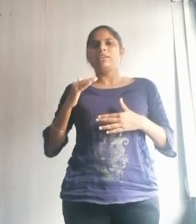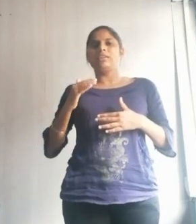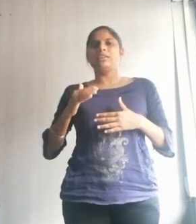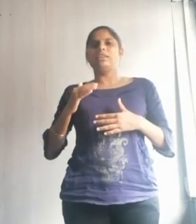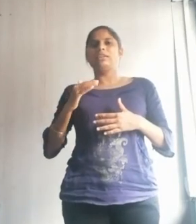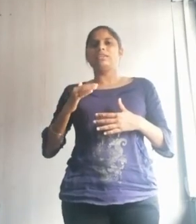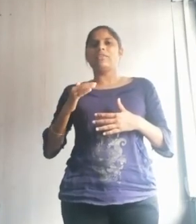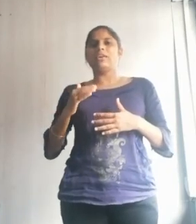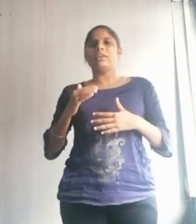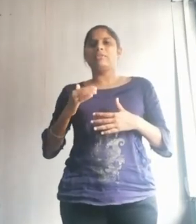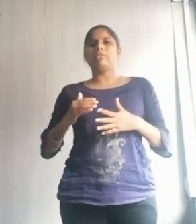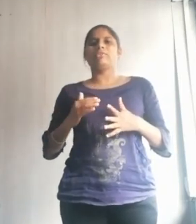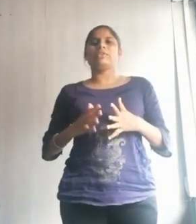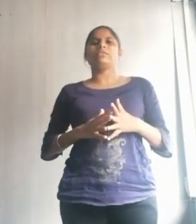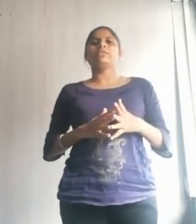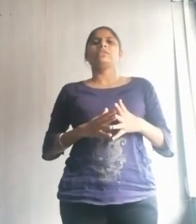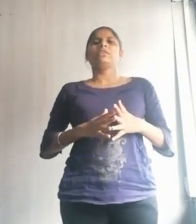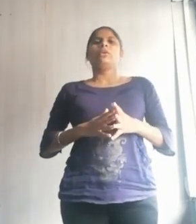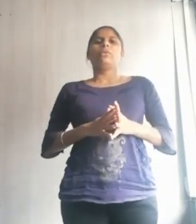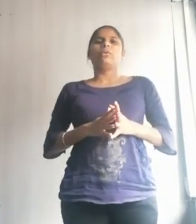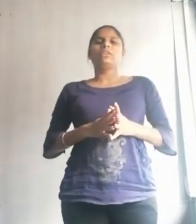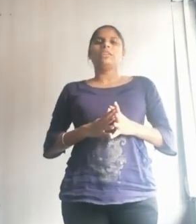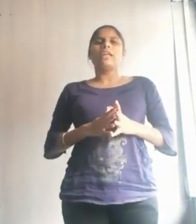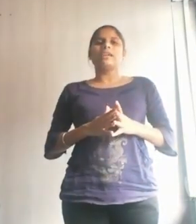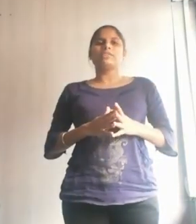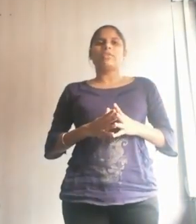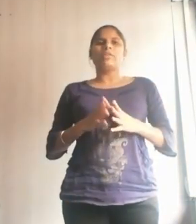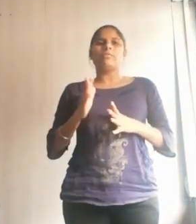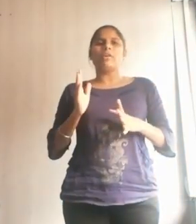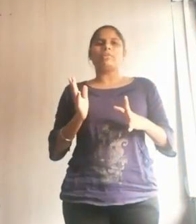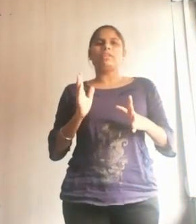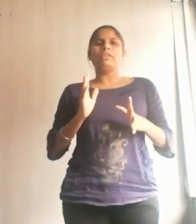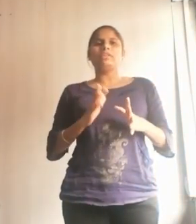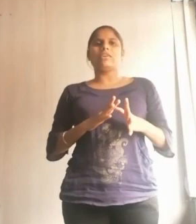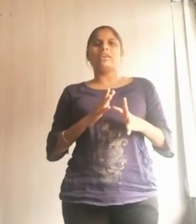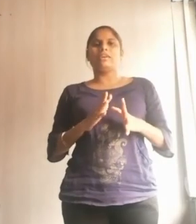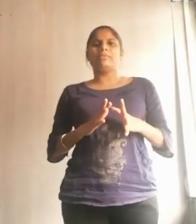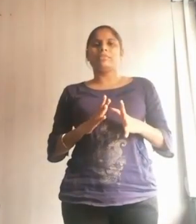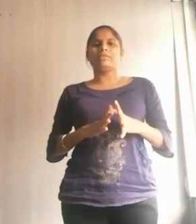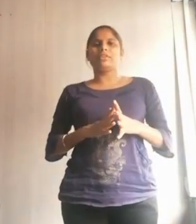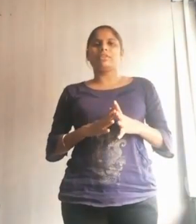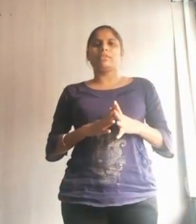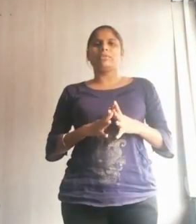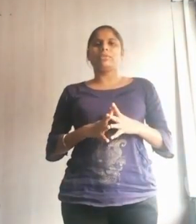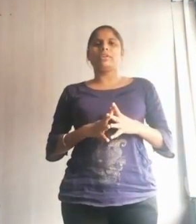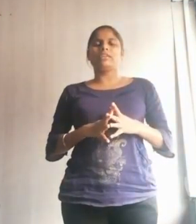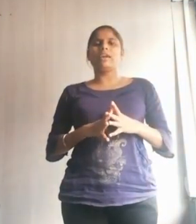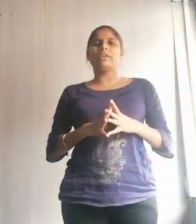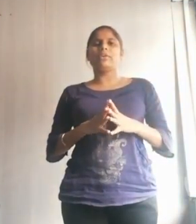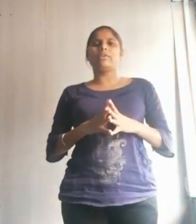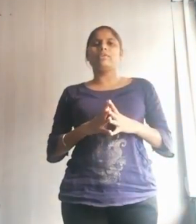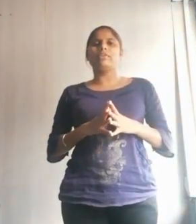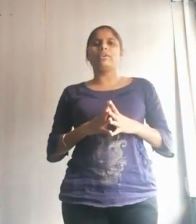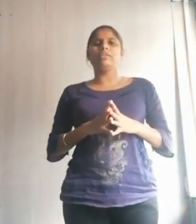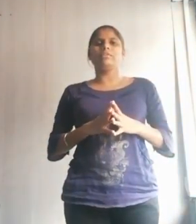in the Java 8 features. Okay, that's all about the Java 8 feature. Okay, thank you everyone.